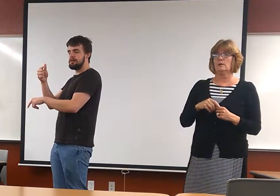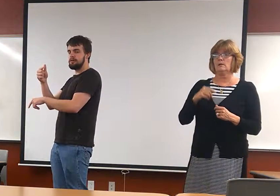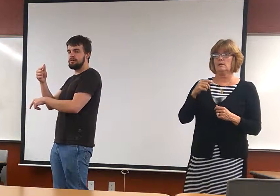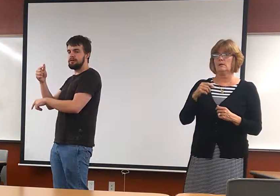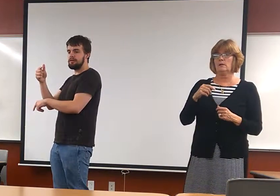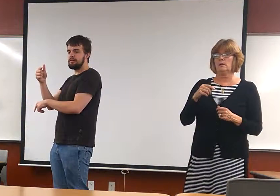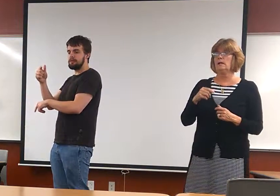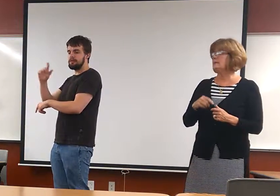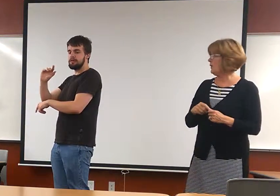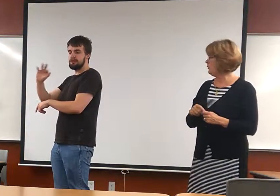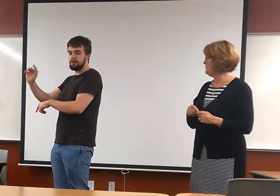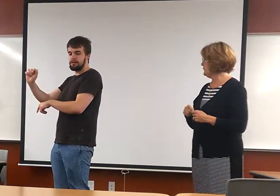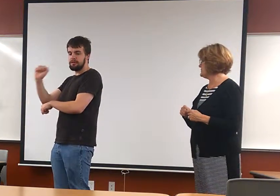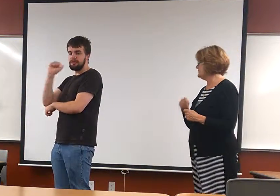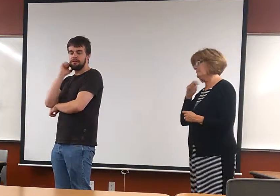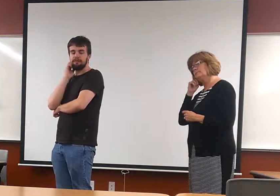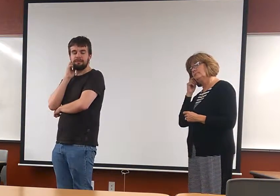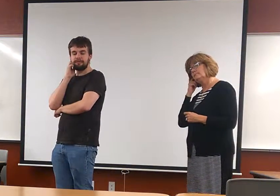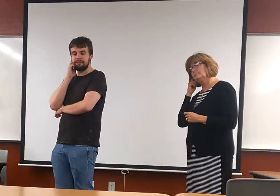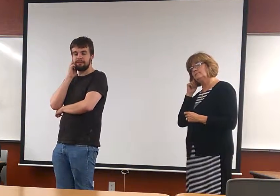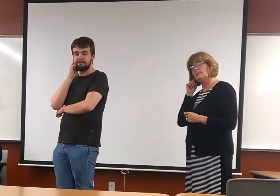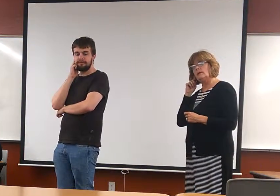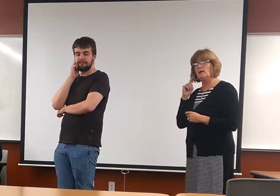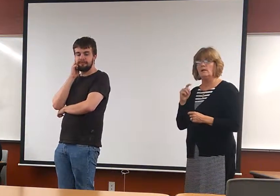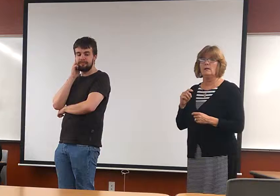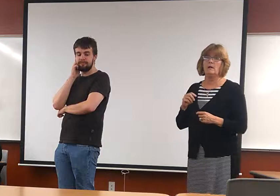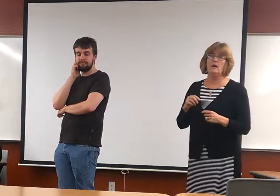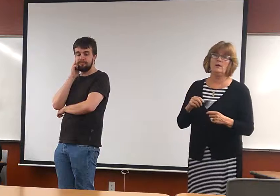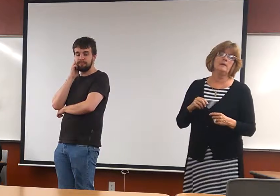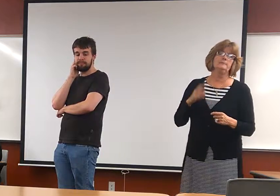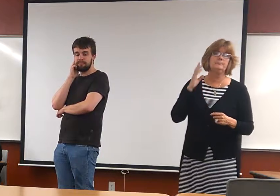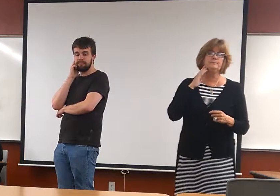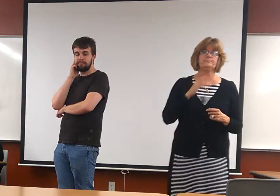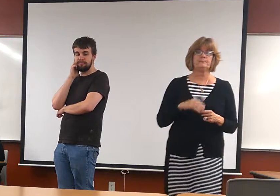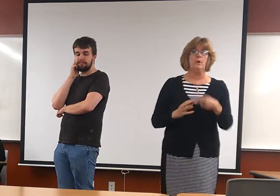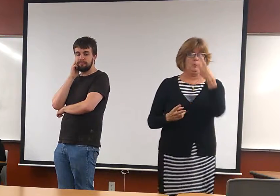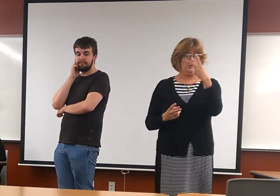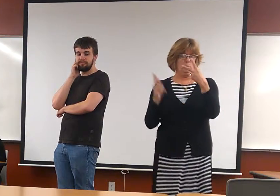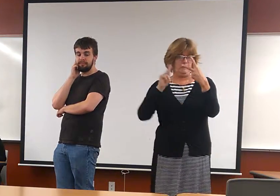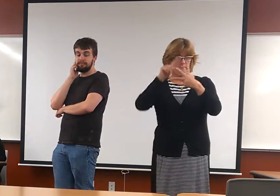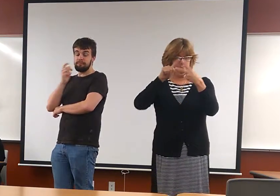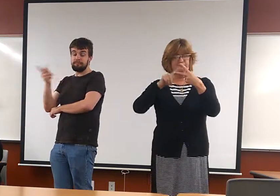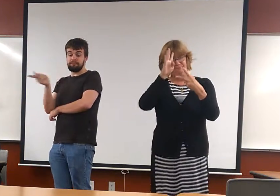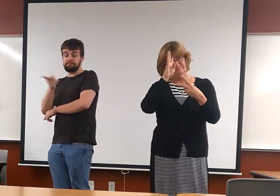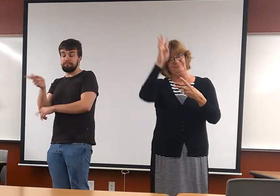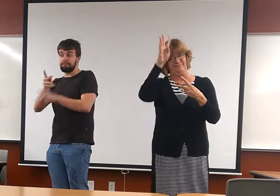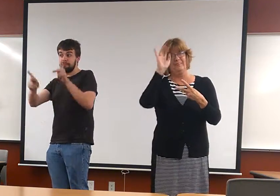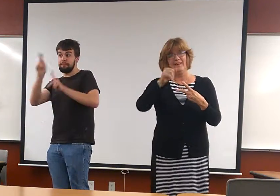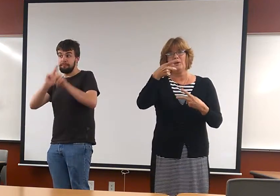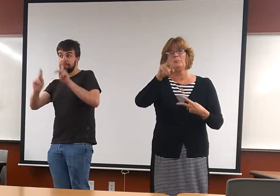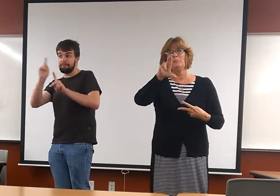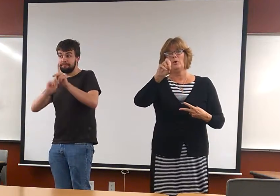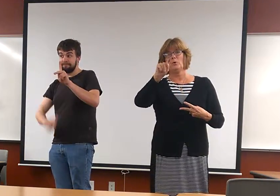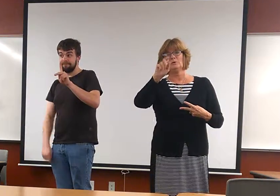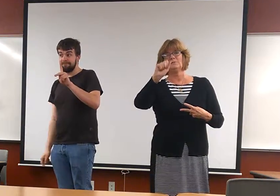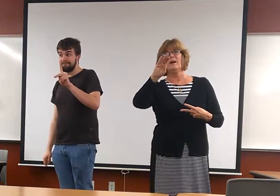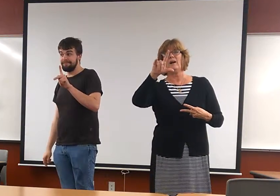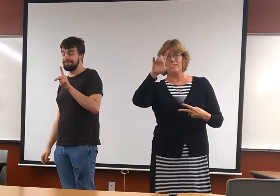Granda. Is that all one person? Those are 2 people. Okay. So Jelica Nicusio and AJ Granada.